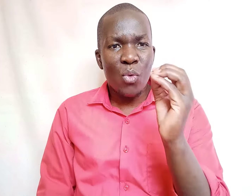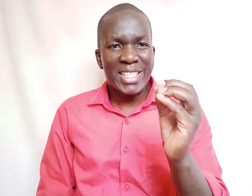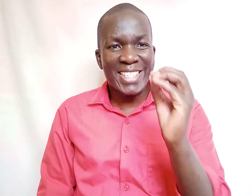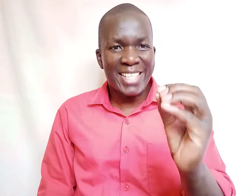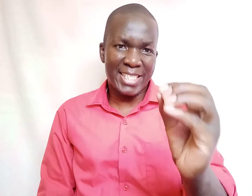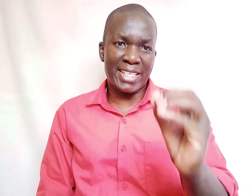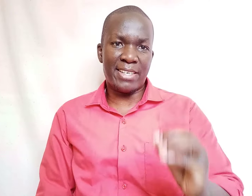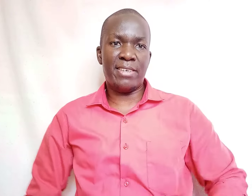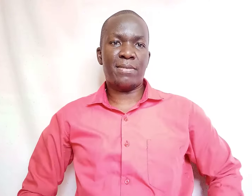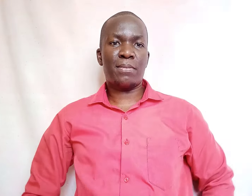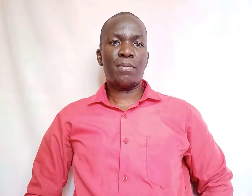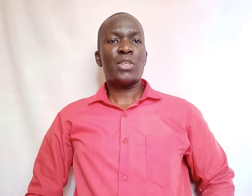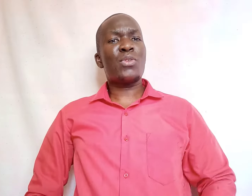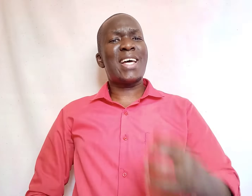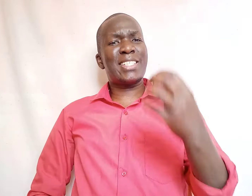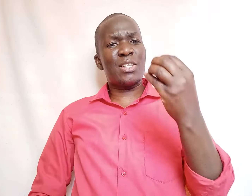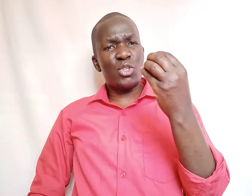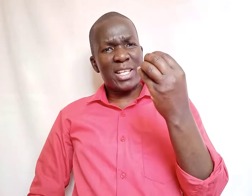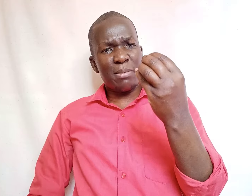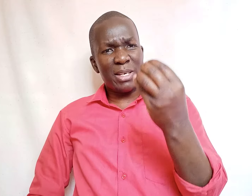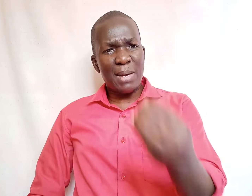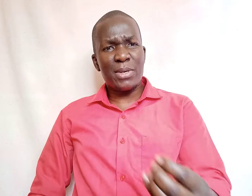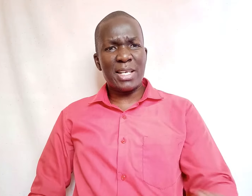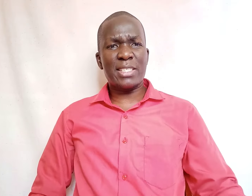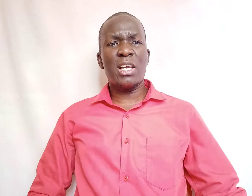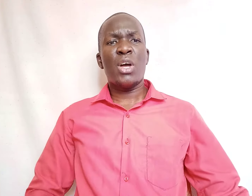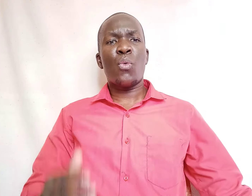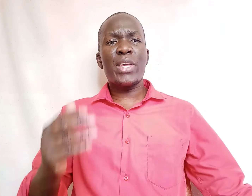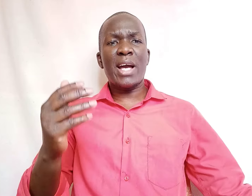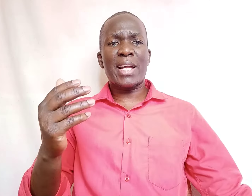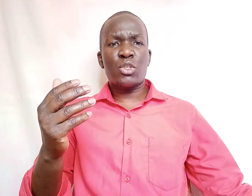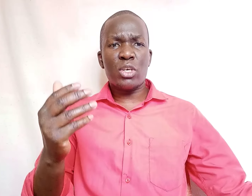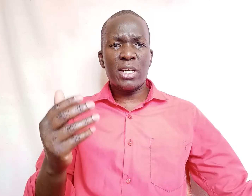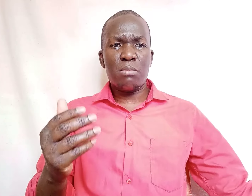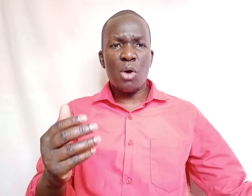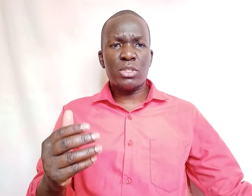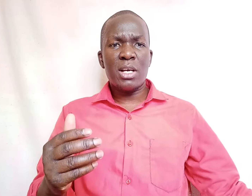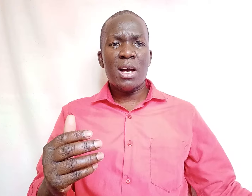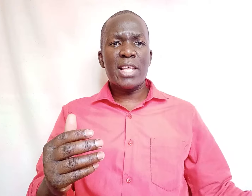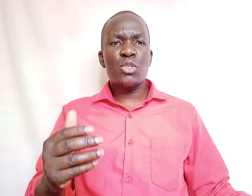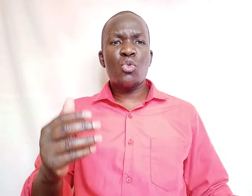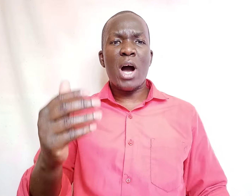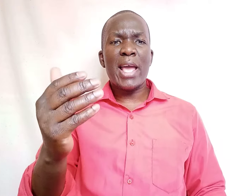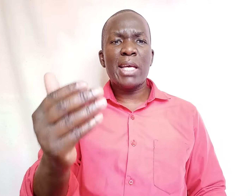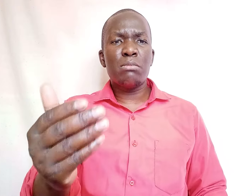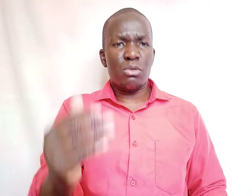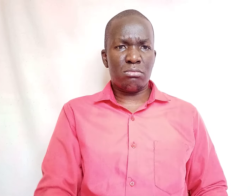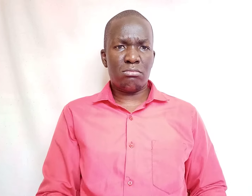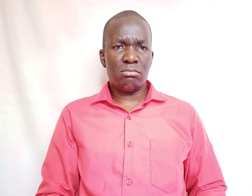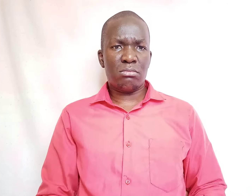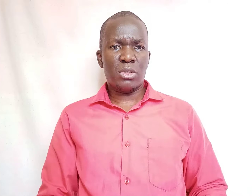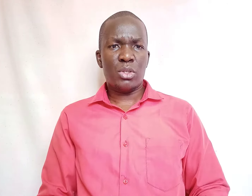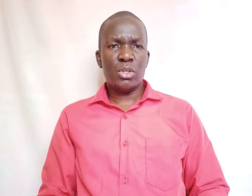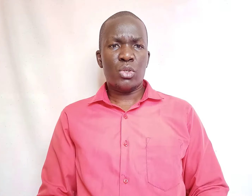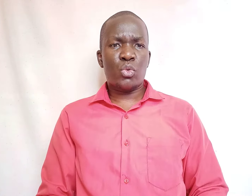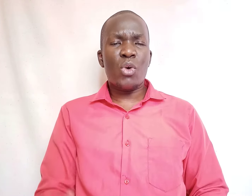what Jesus said. So those are the interpreters we are talking about, that you are able to